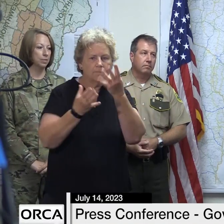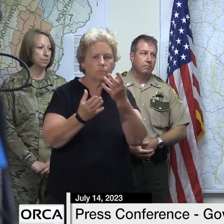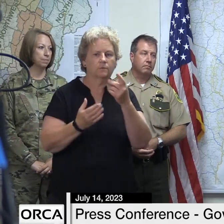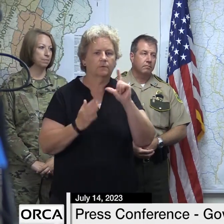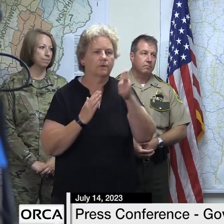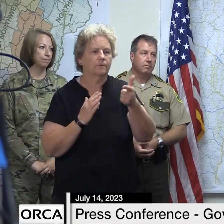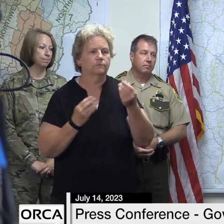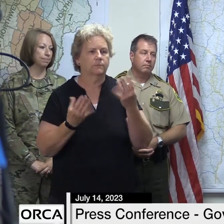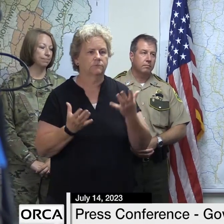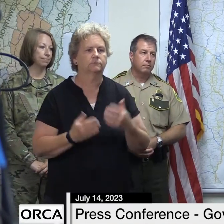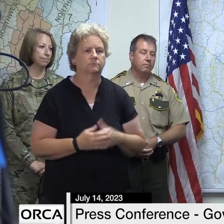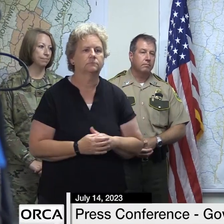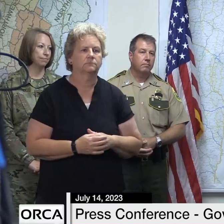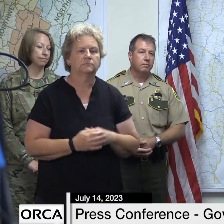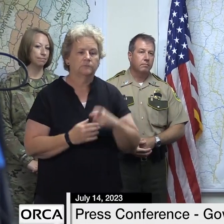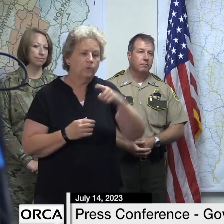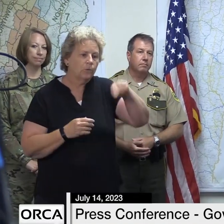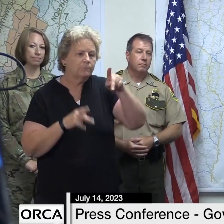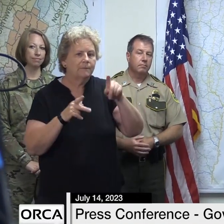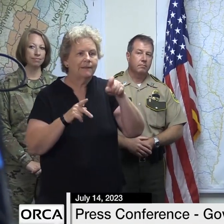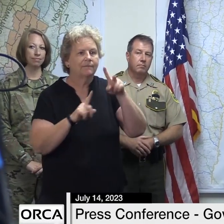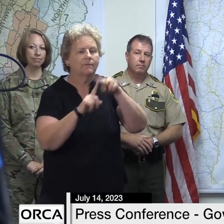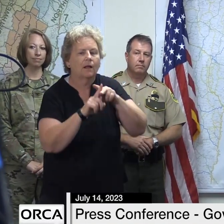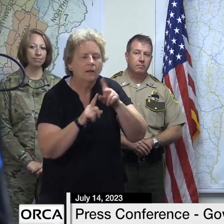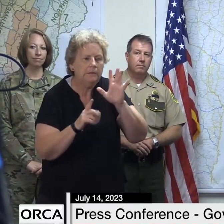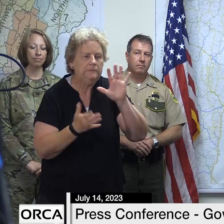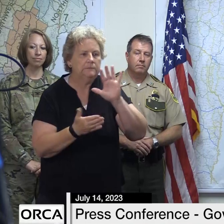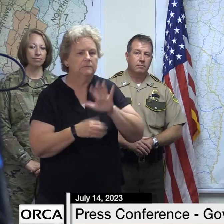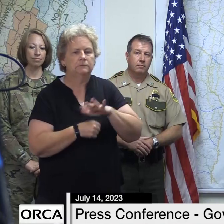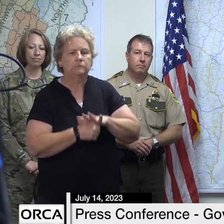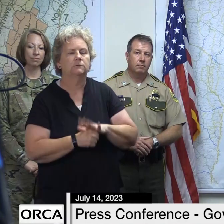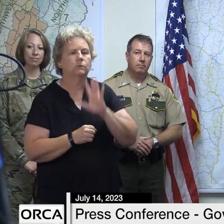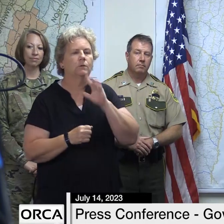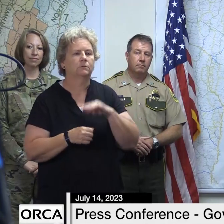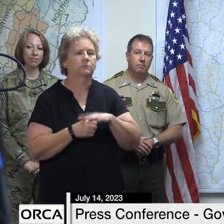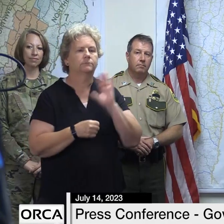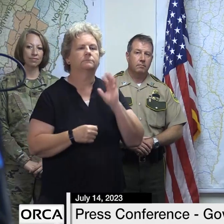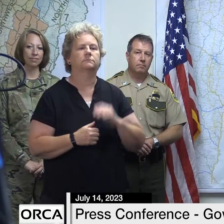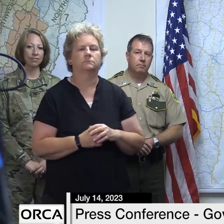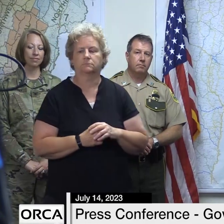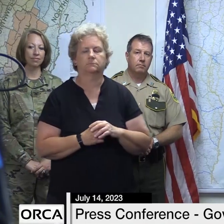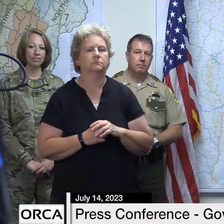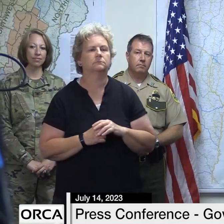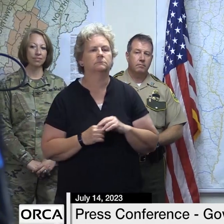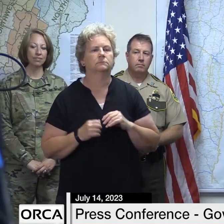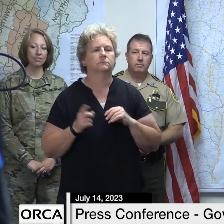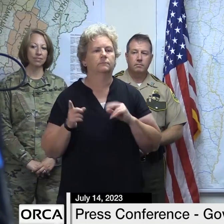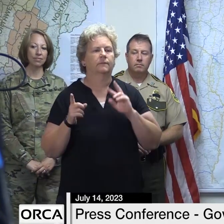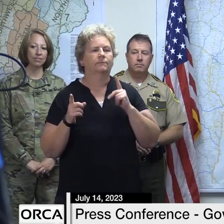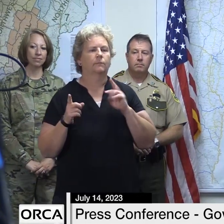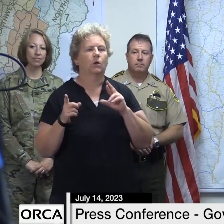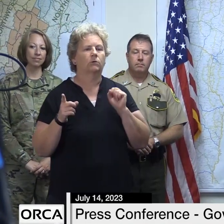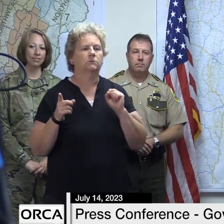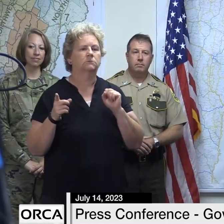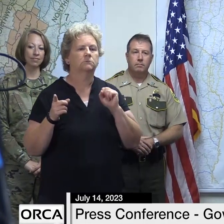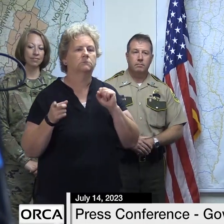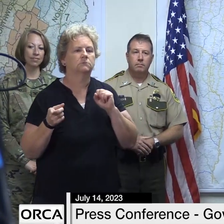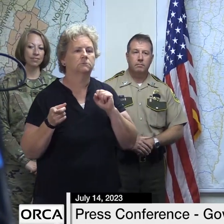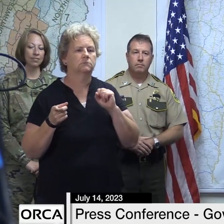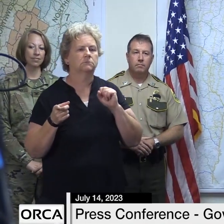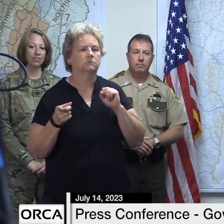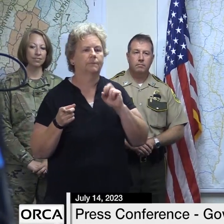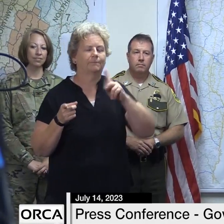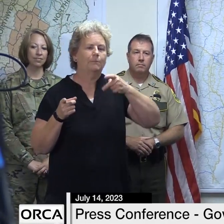the burden on impacted Vermonters. You know, along those lines, I had some store owners in Montpelier ask me yesterday if the state was